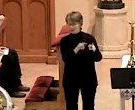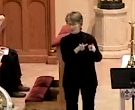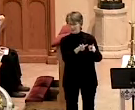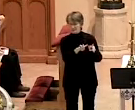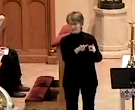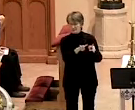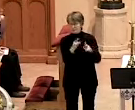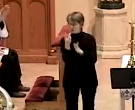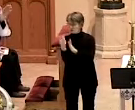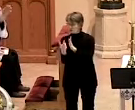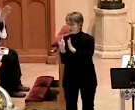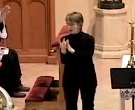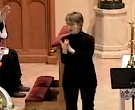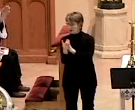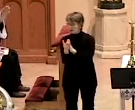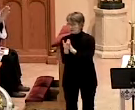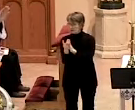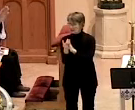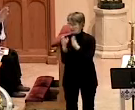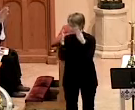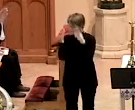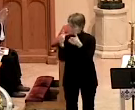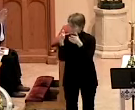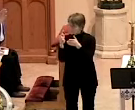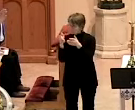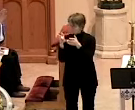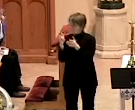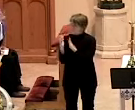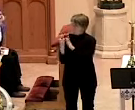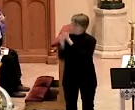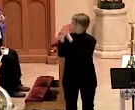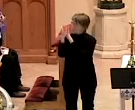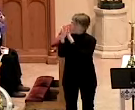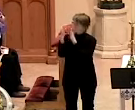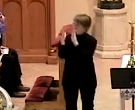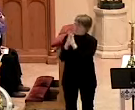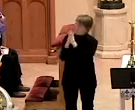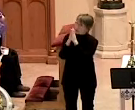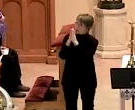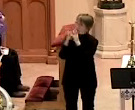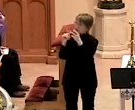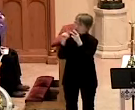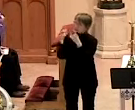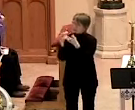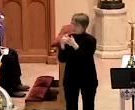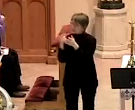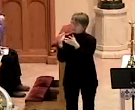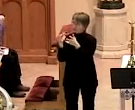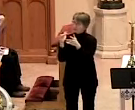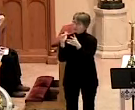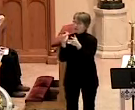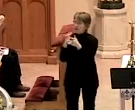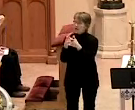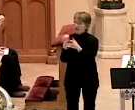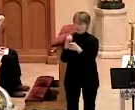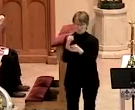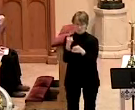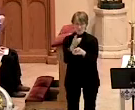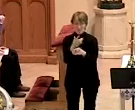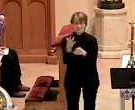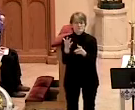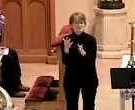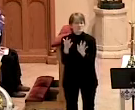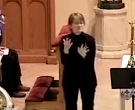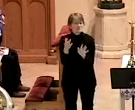going to spend that whole time to pray, to study. And one of the things is